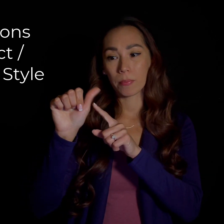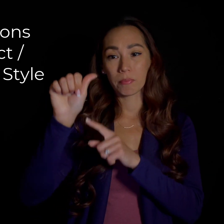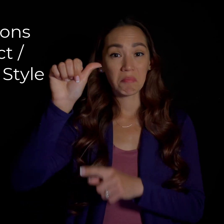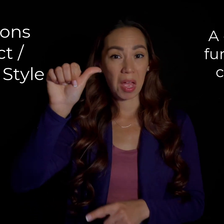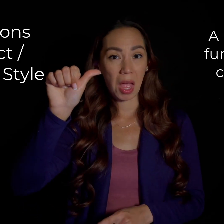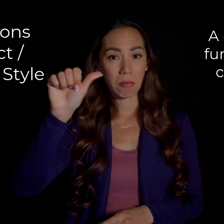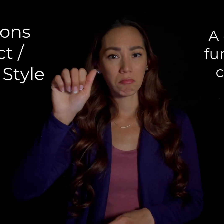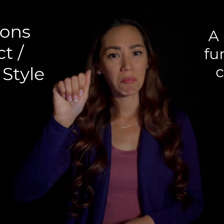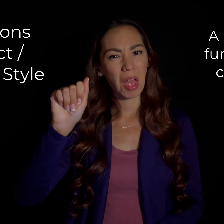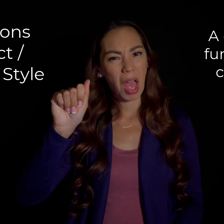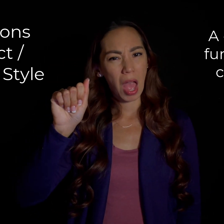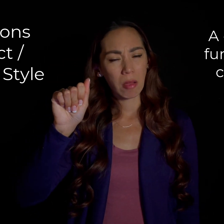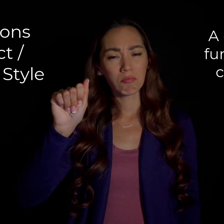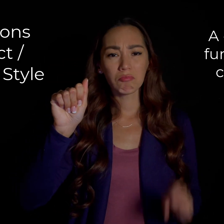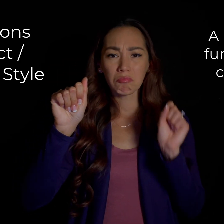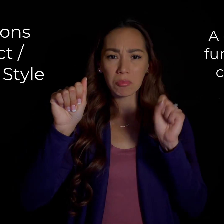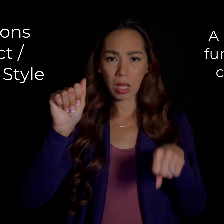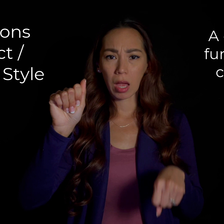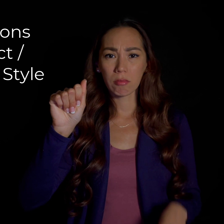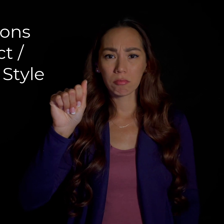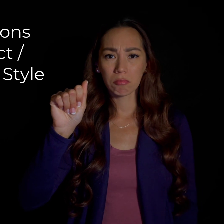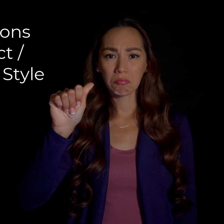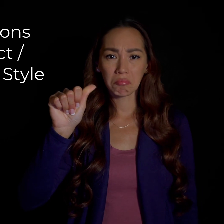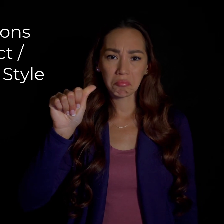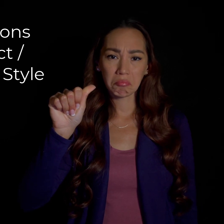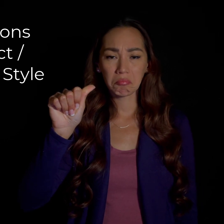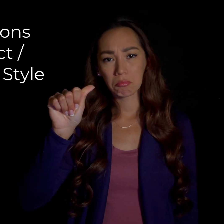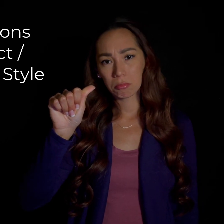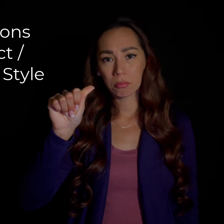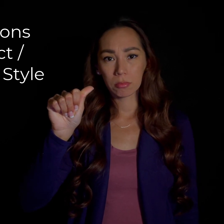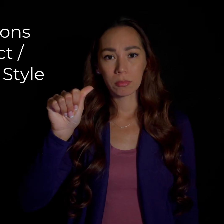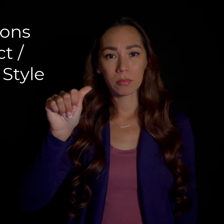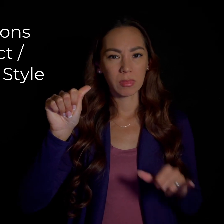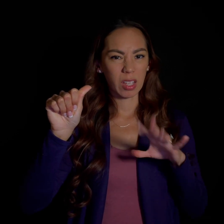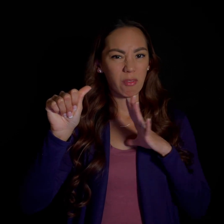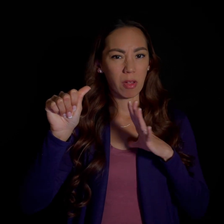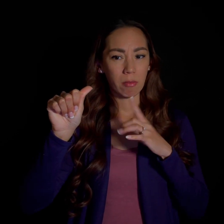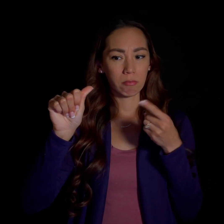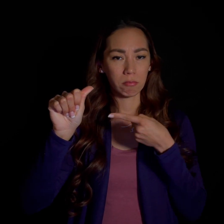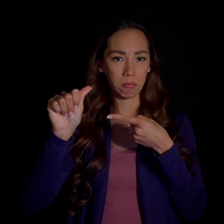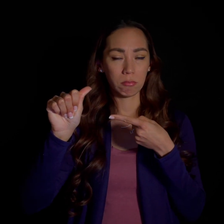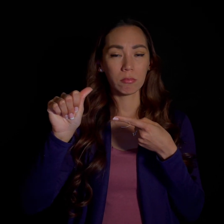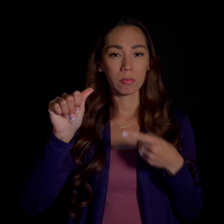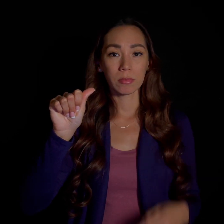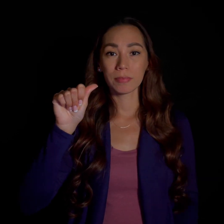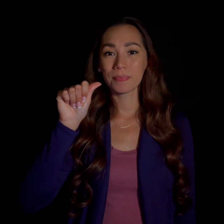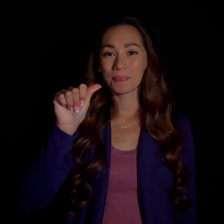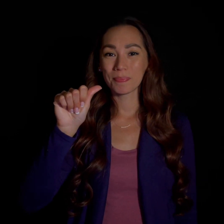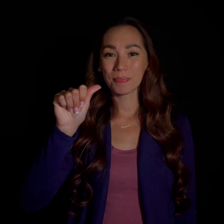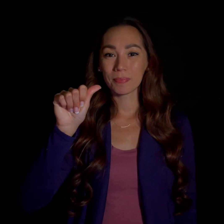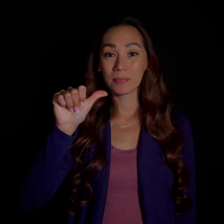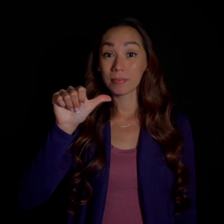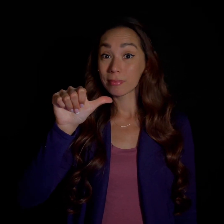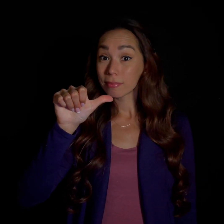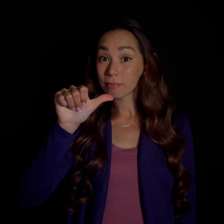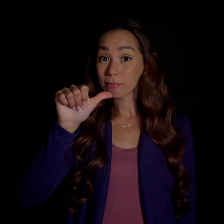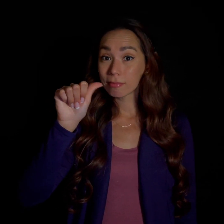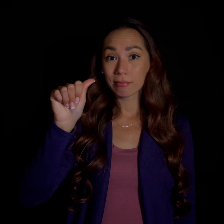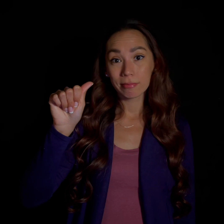Ensure that your thumb is to the side. There's a little bit of accents or style of making the A. Sometimes people